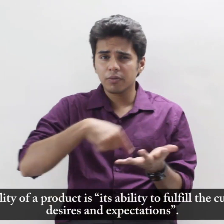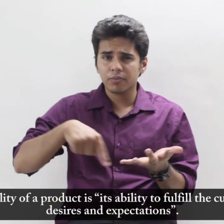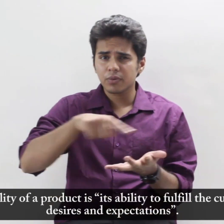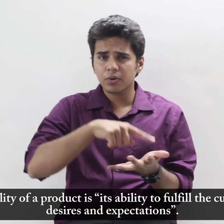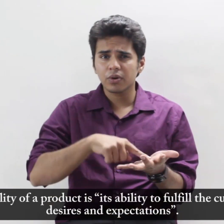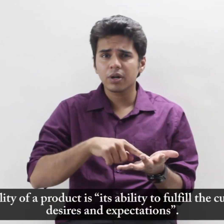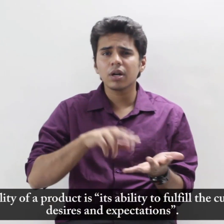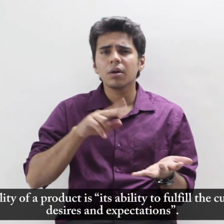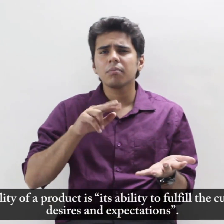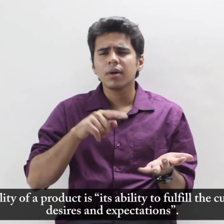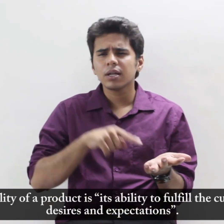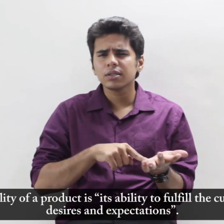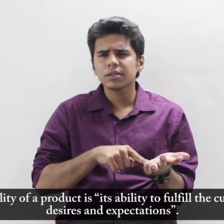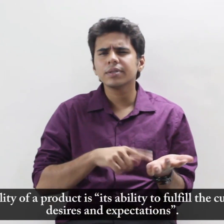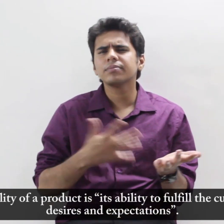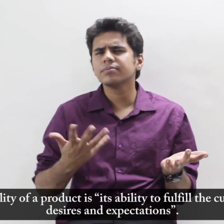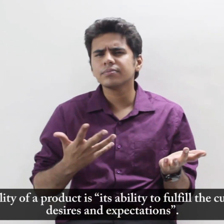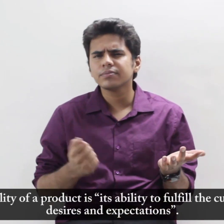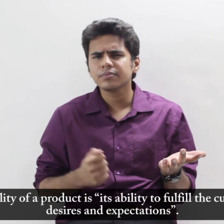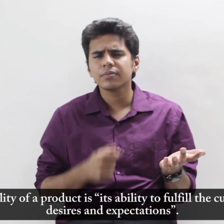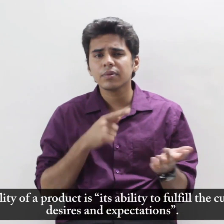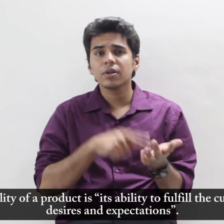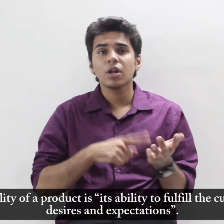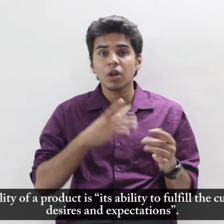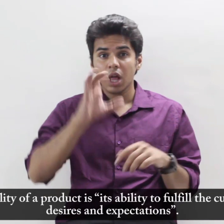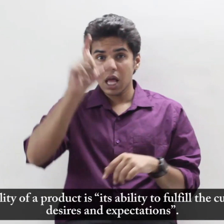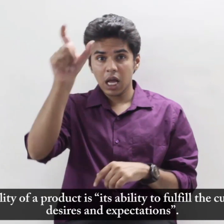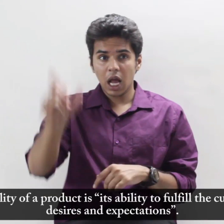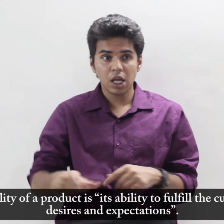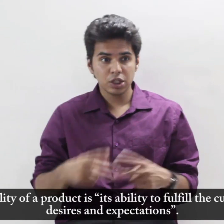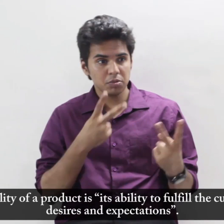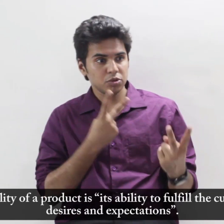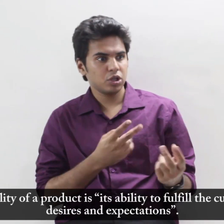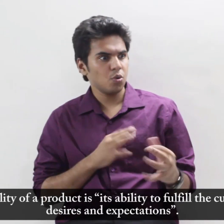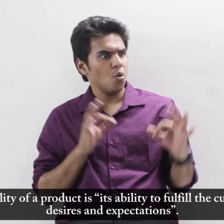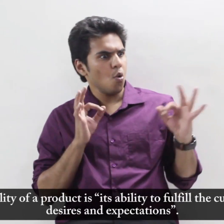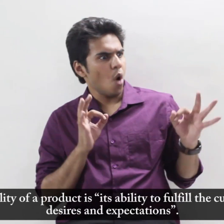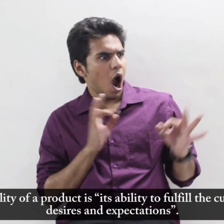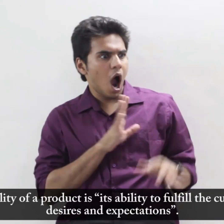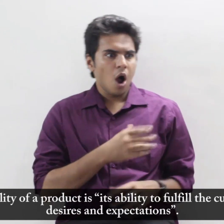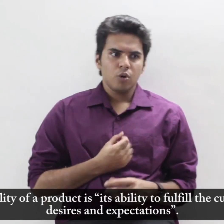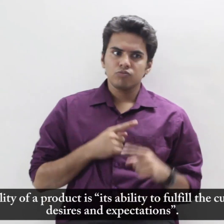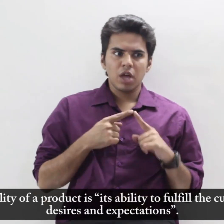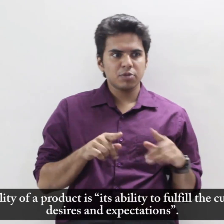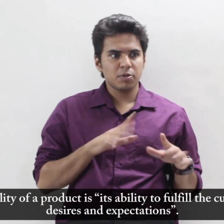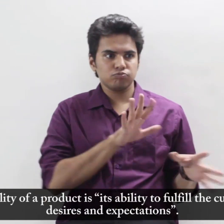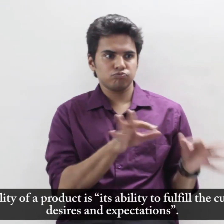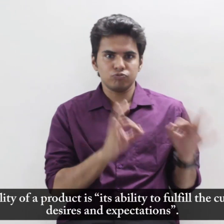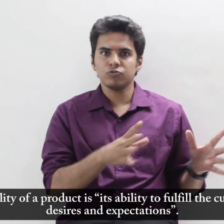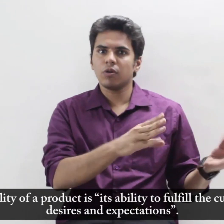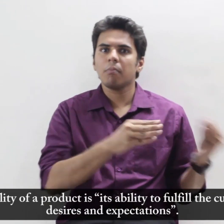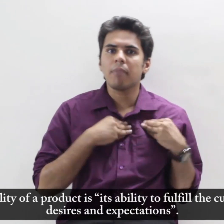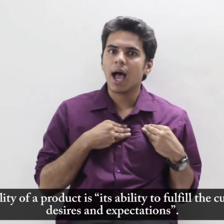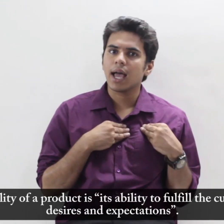The quality of the product is its ability to fulfill the customer's desires and expectations.